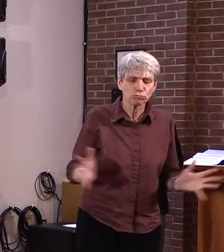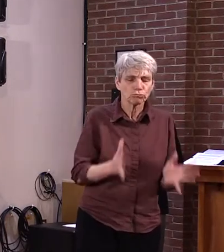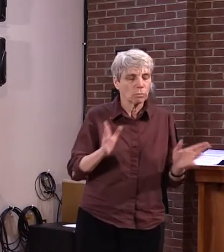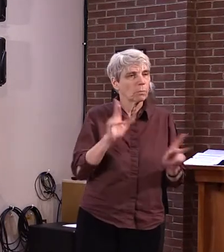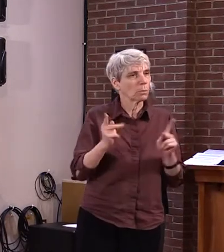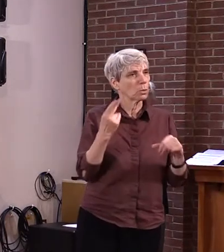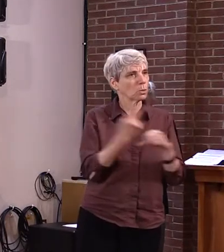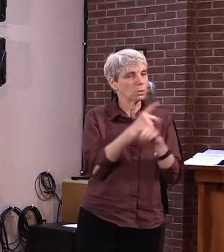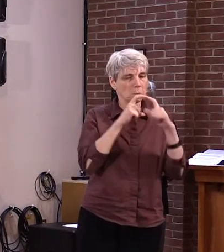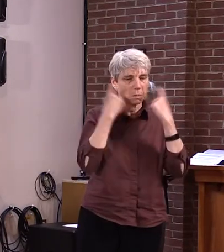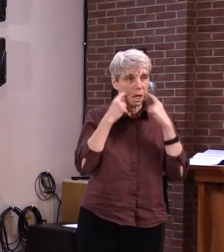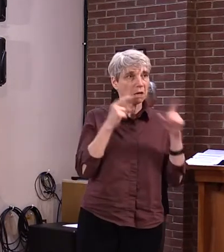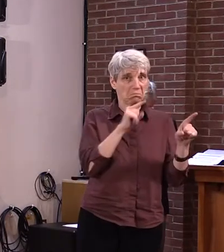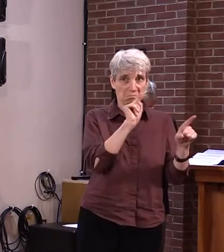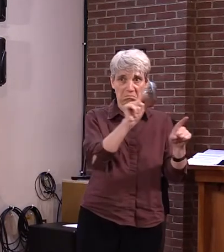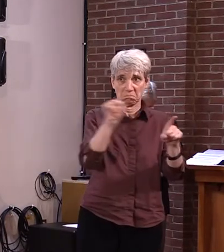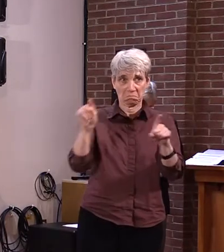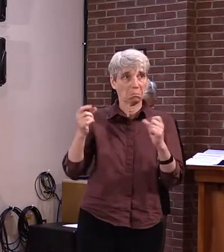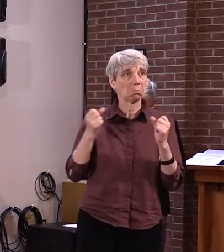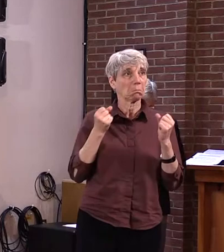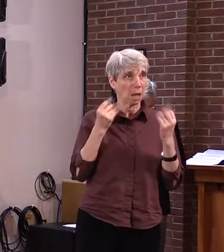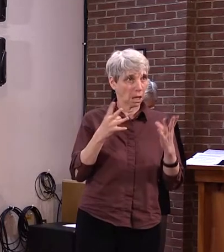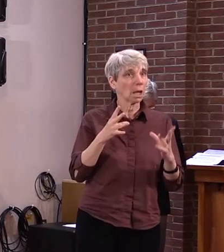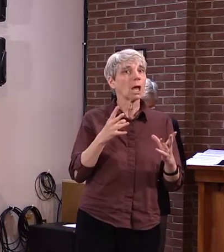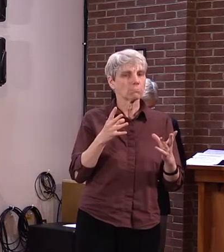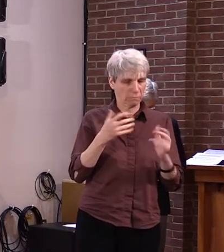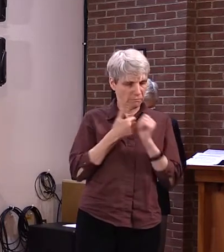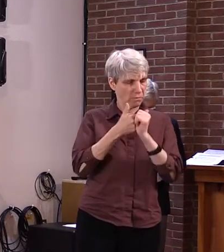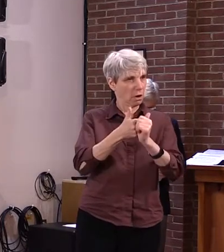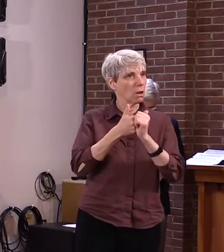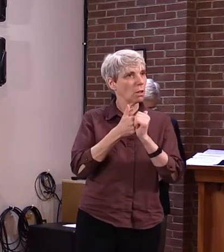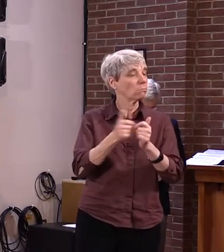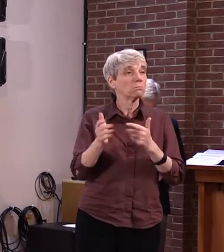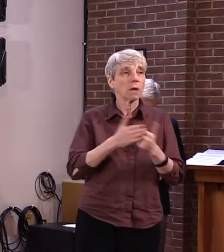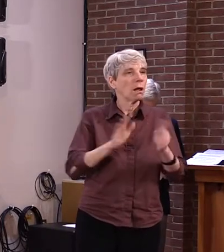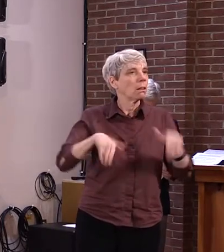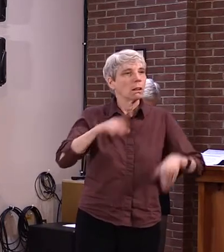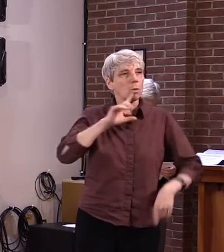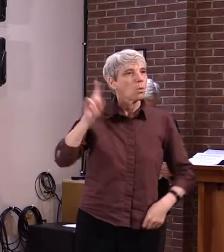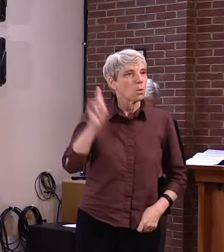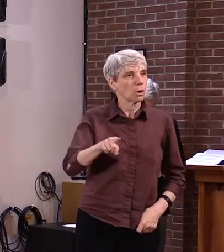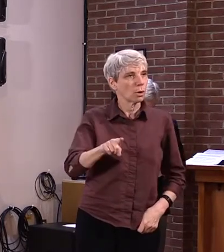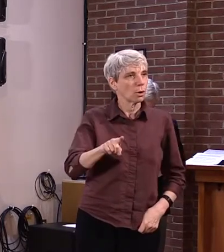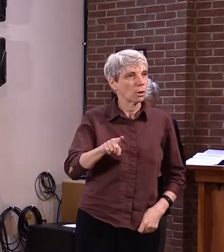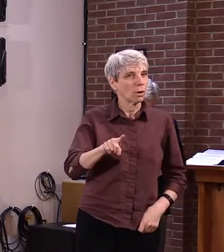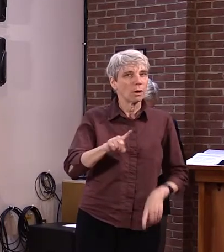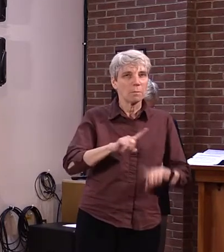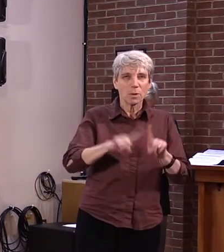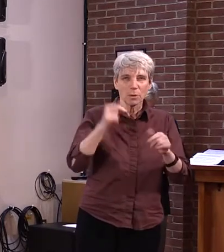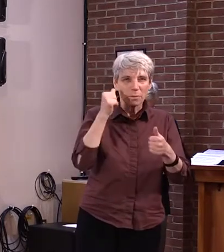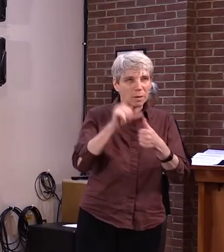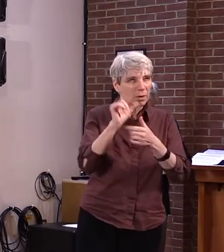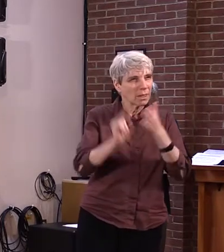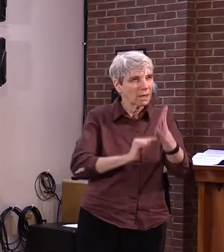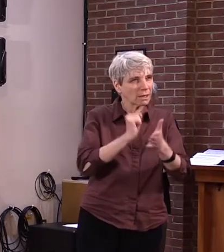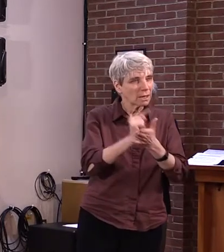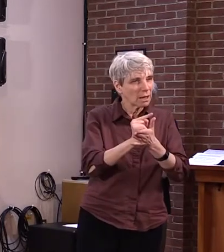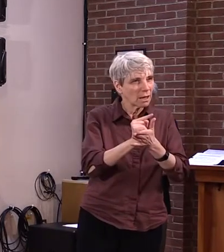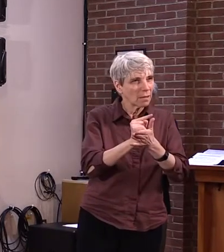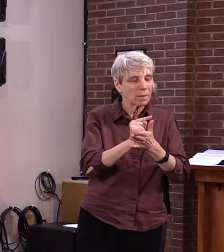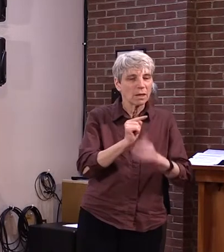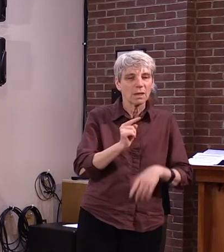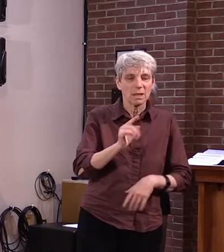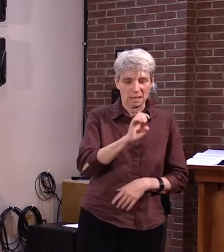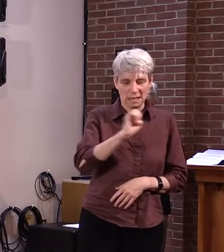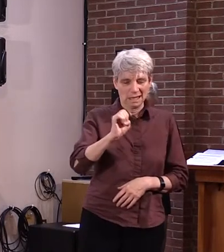mandate. But then we saw, as you might recall, what was happening on the East Coast. There was a rebound in